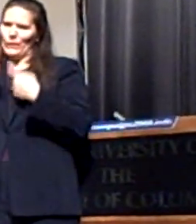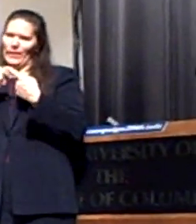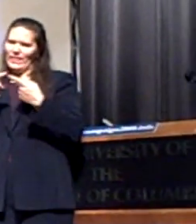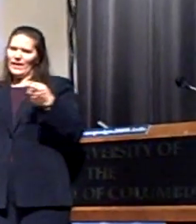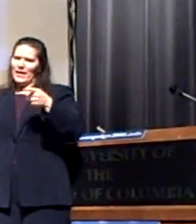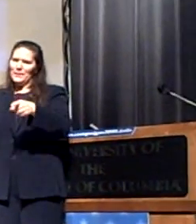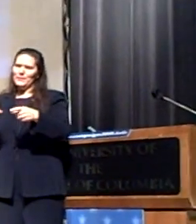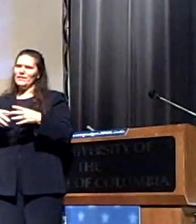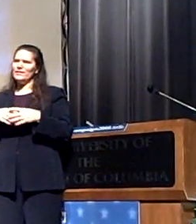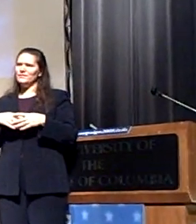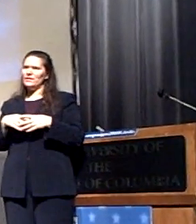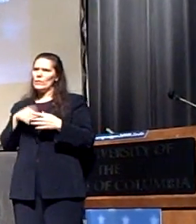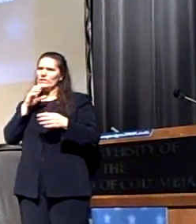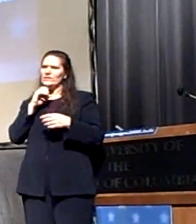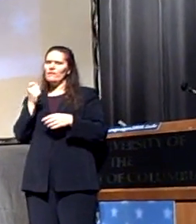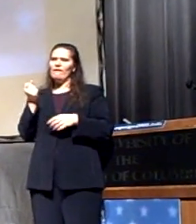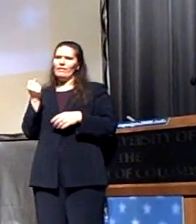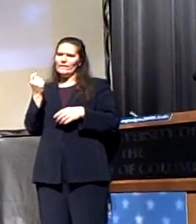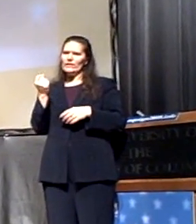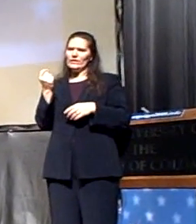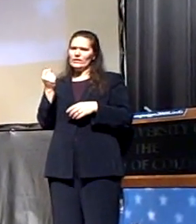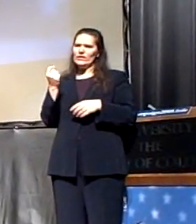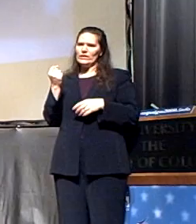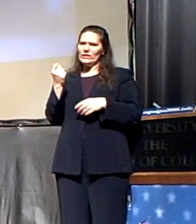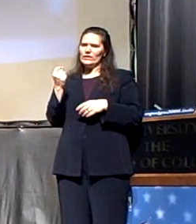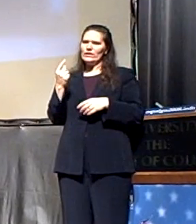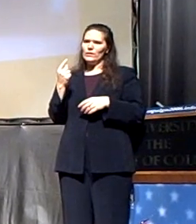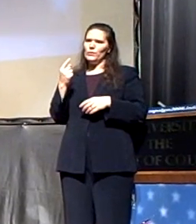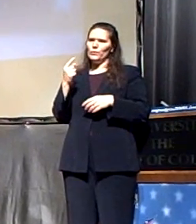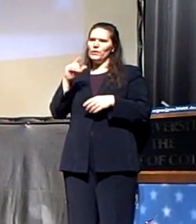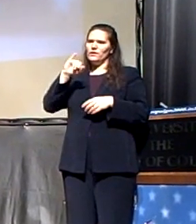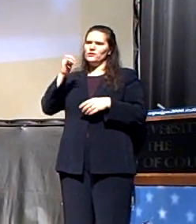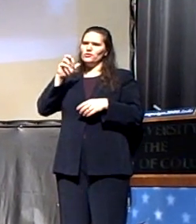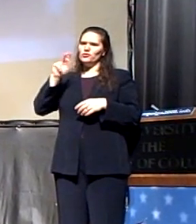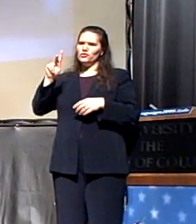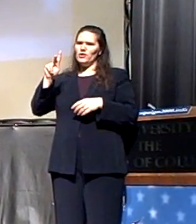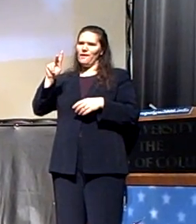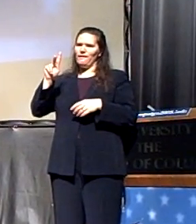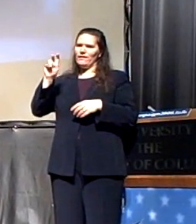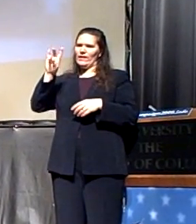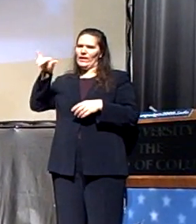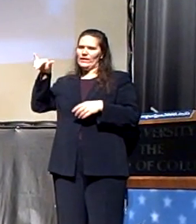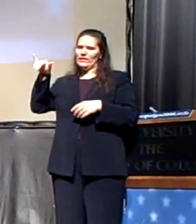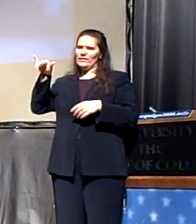was 11 years old and Jack Kennedy was killed.